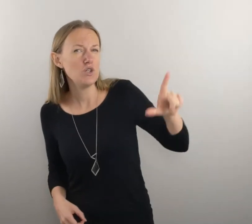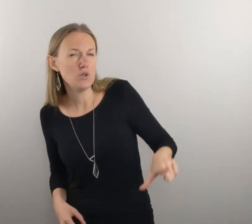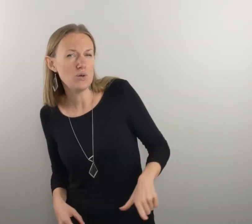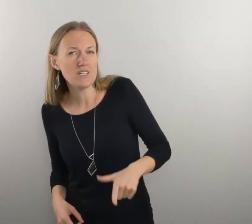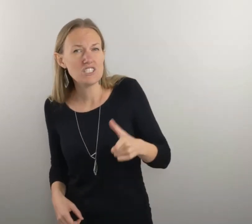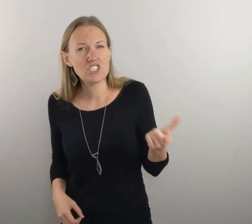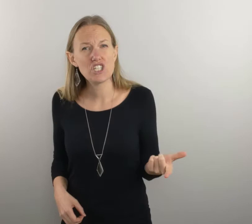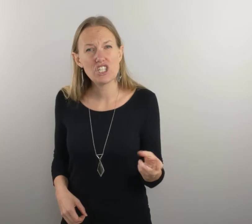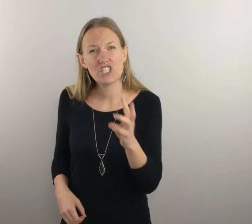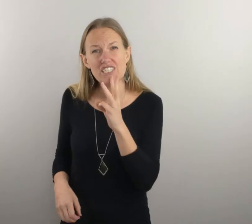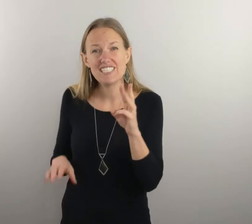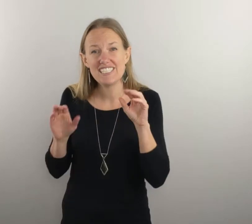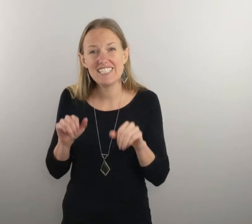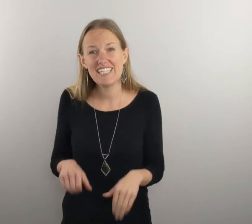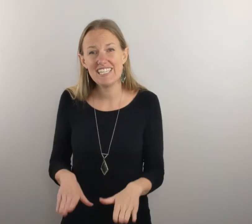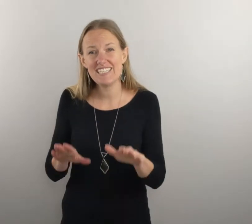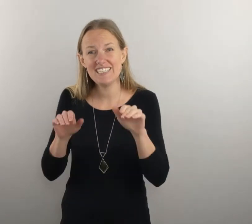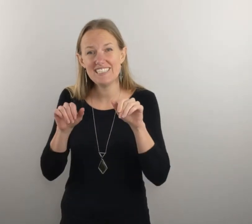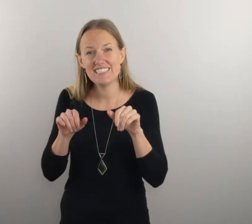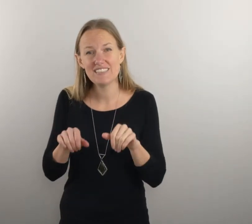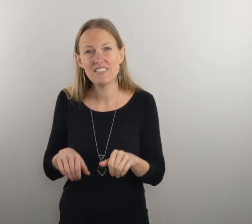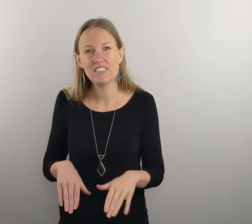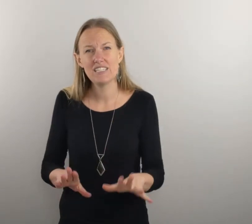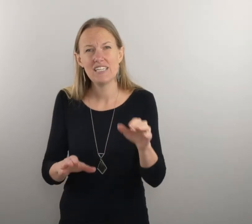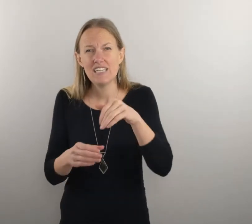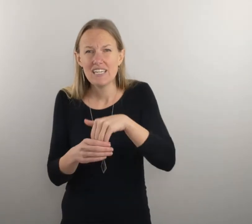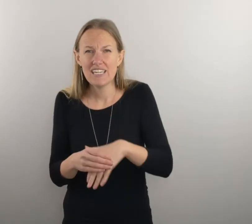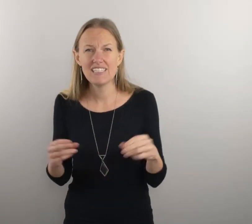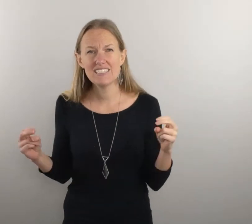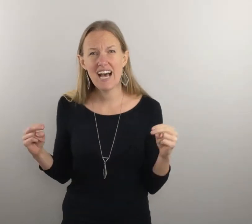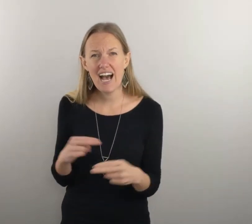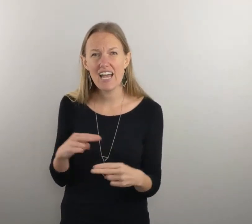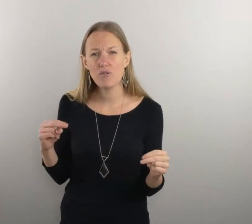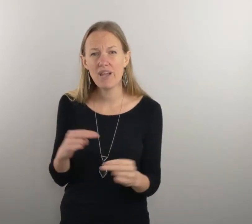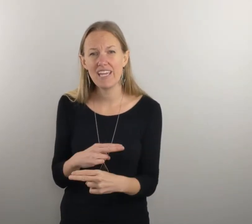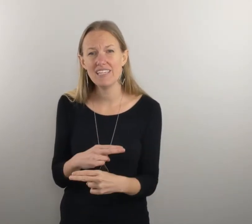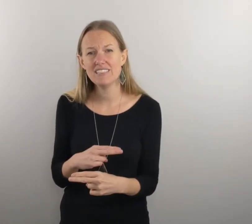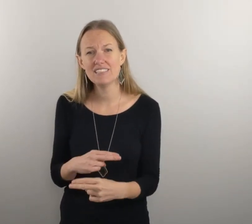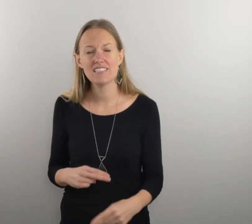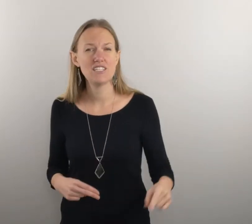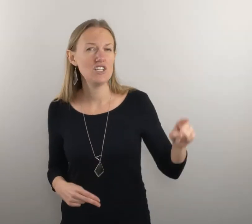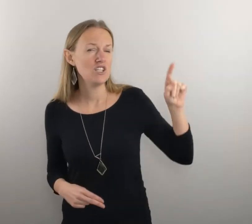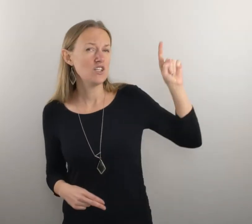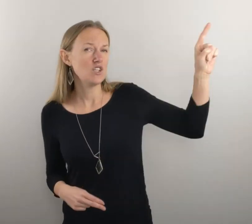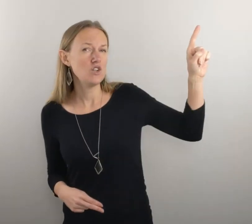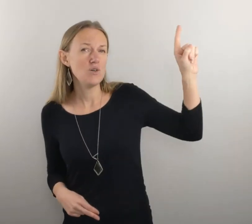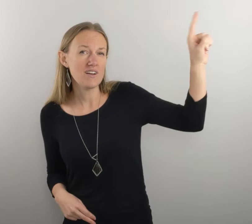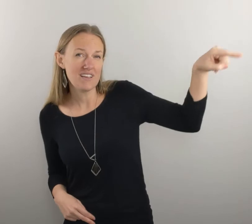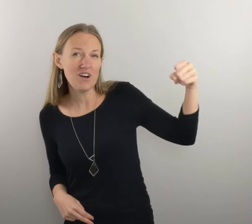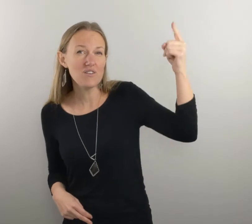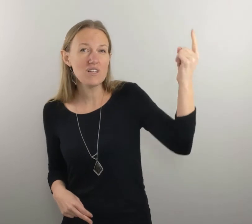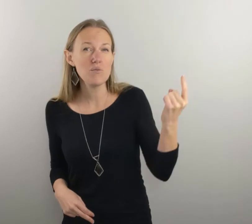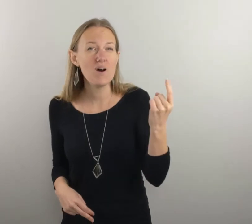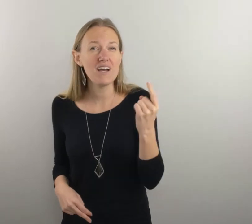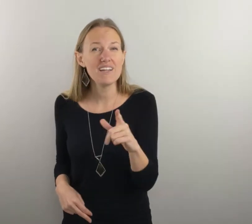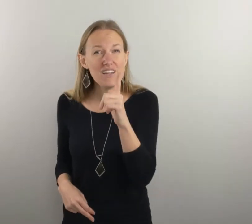You turn seas into highways. You are the only one